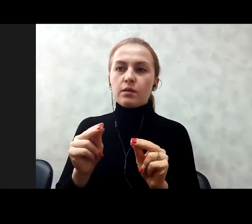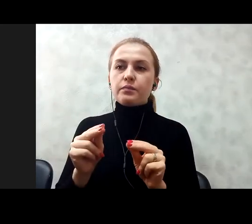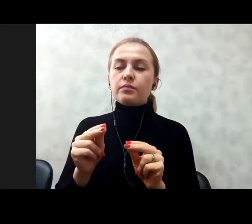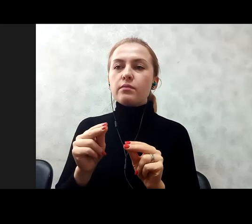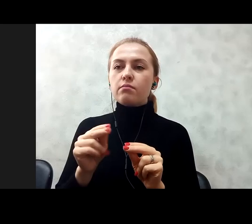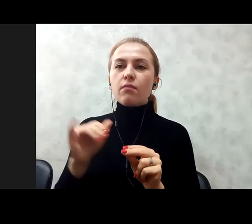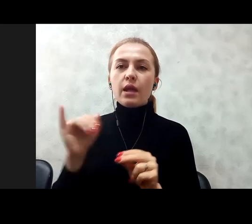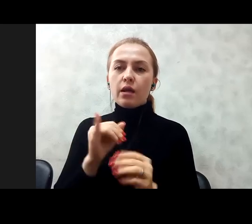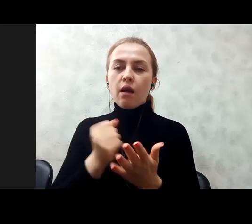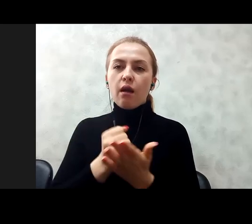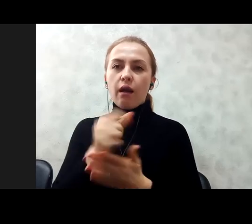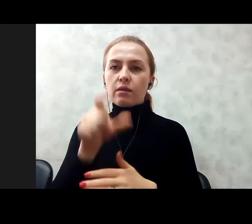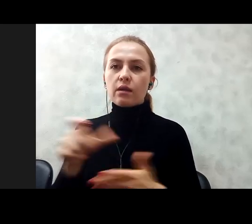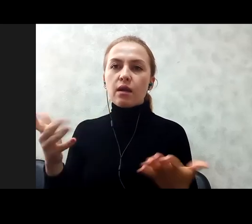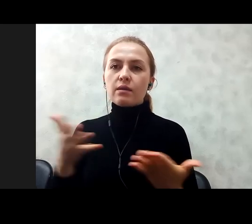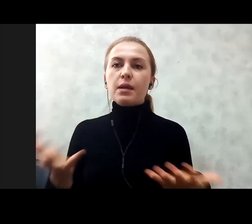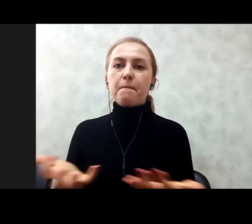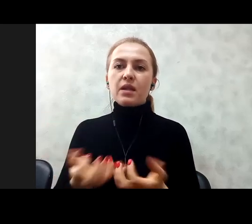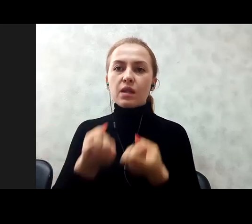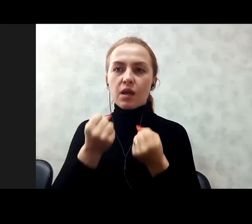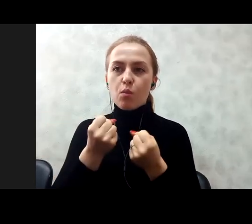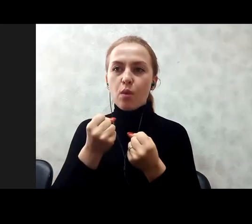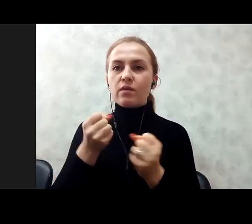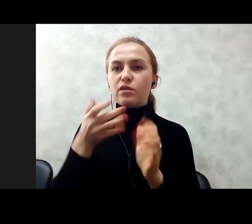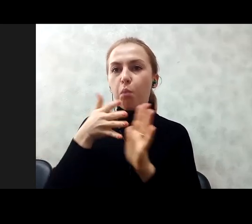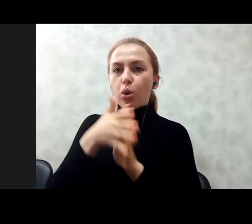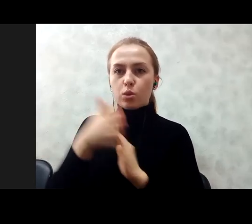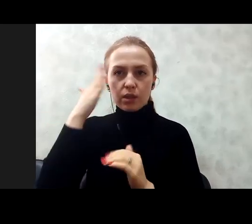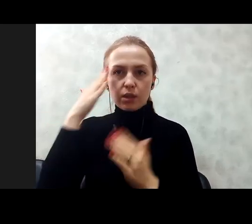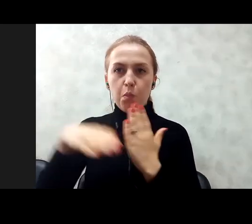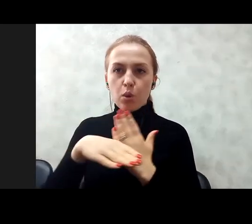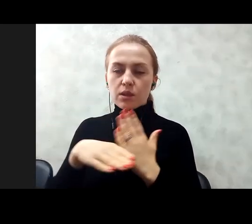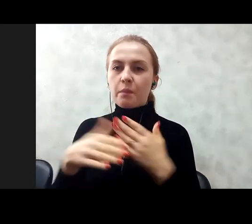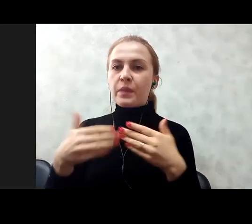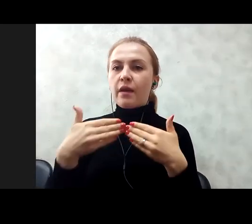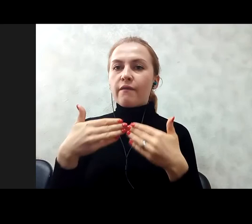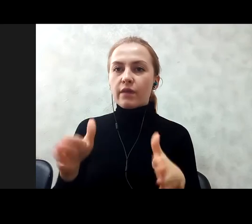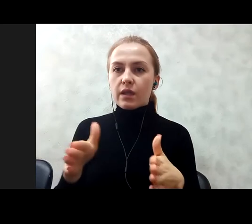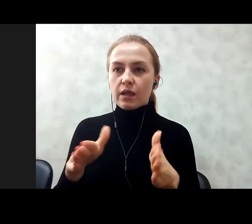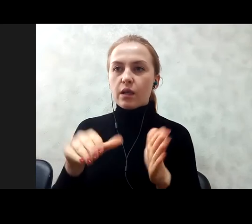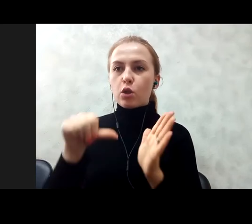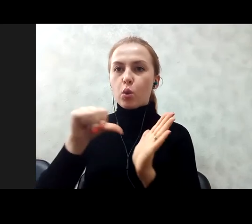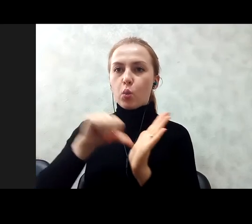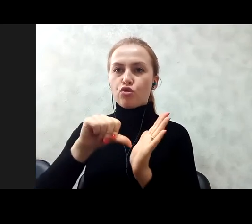to make the procedures of party congresses more